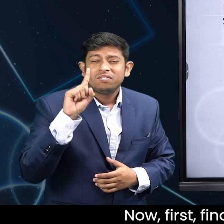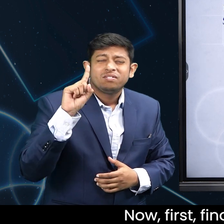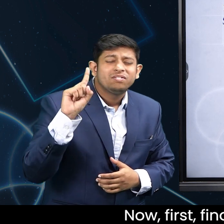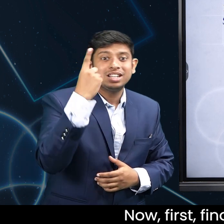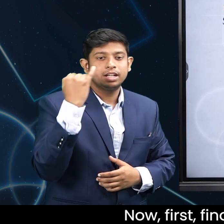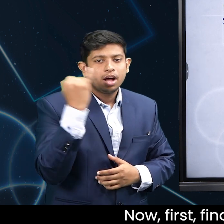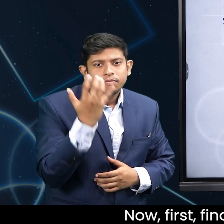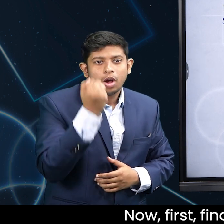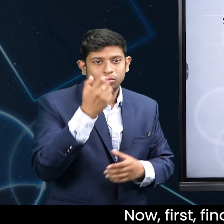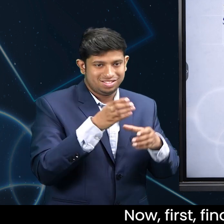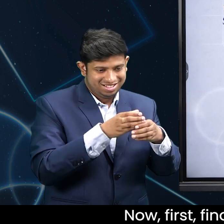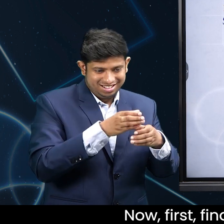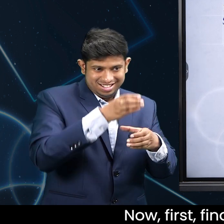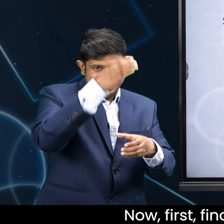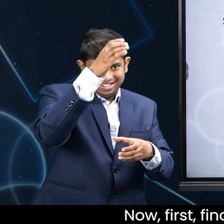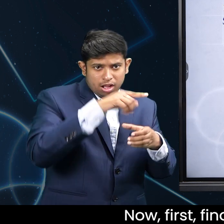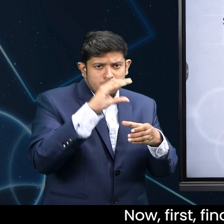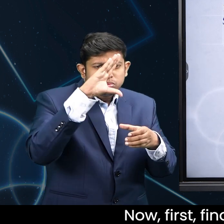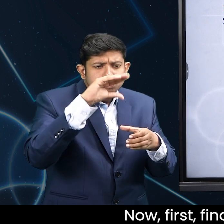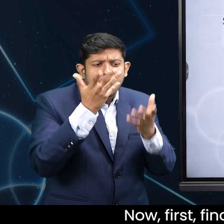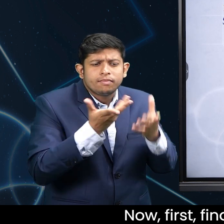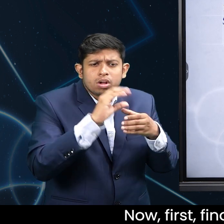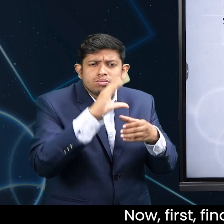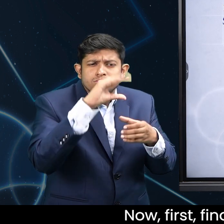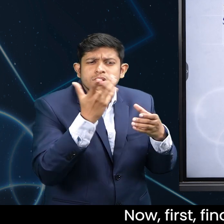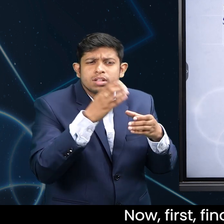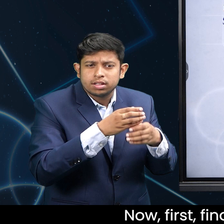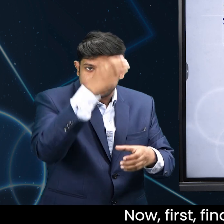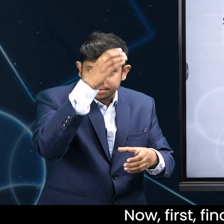Now first, find the volume of the cylindrical pillar.